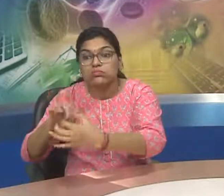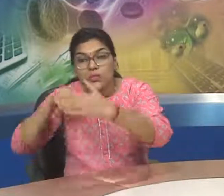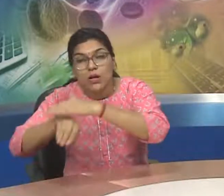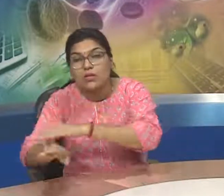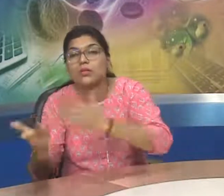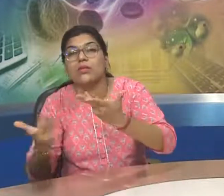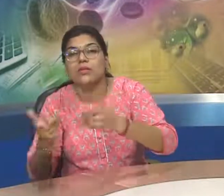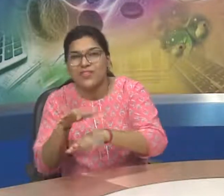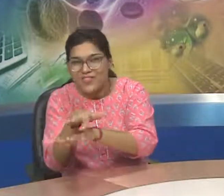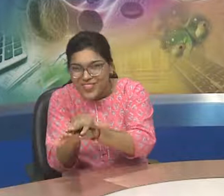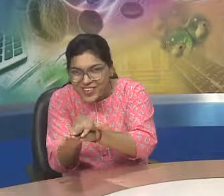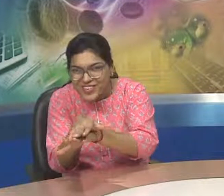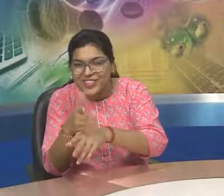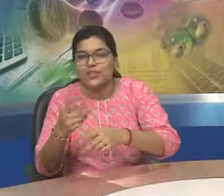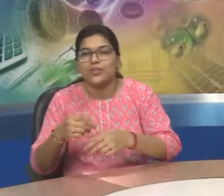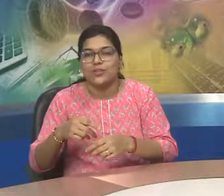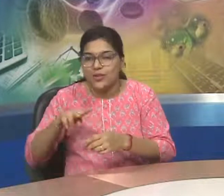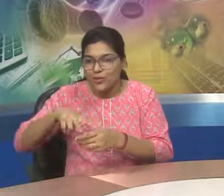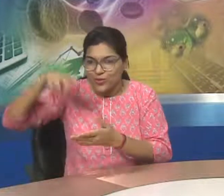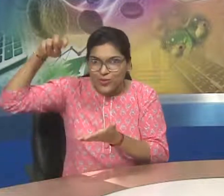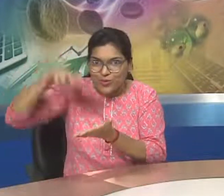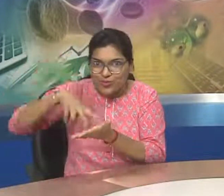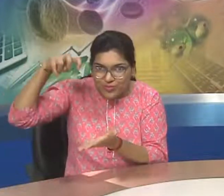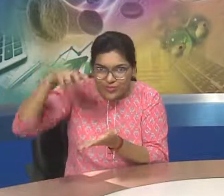their food resources.